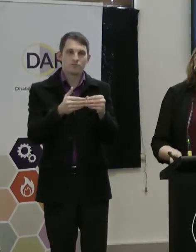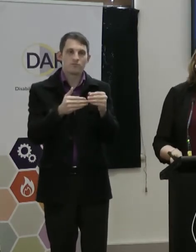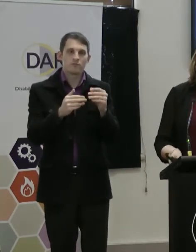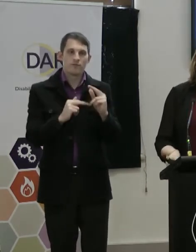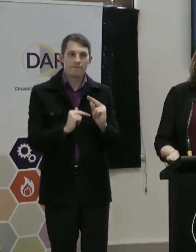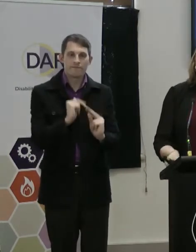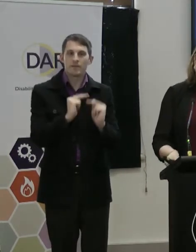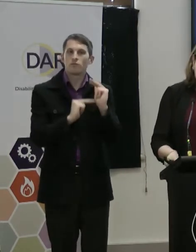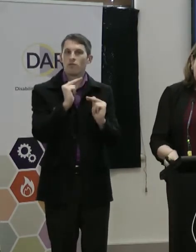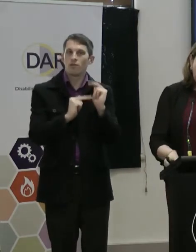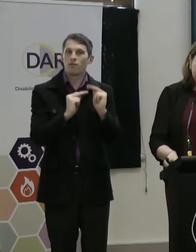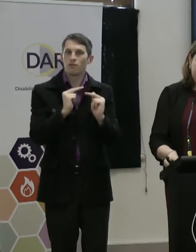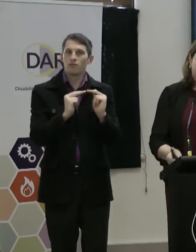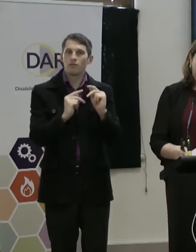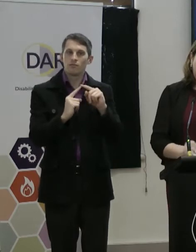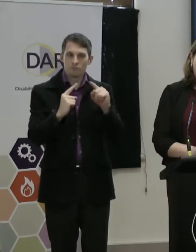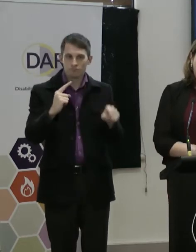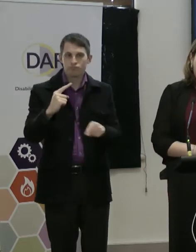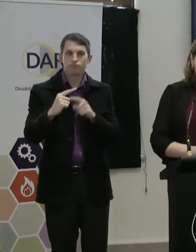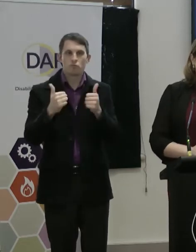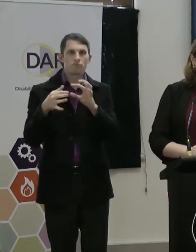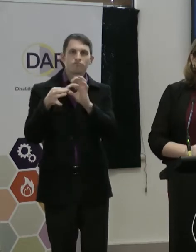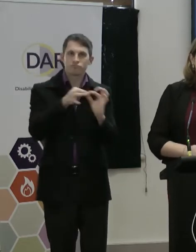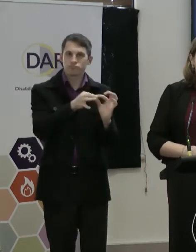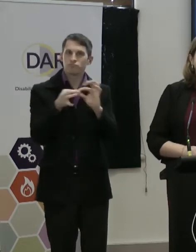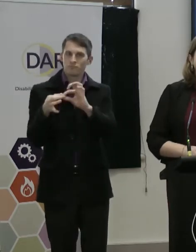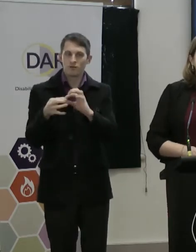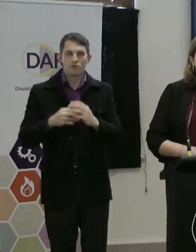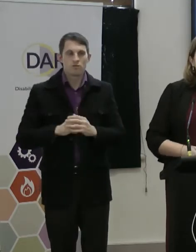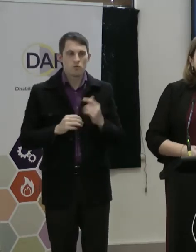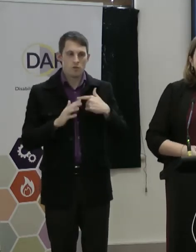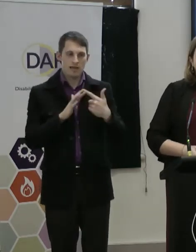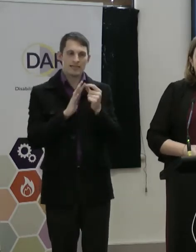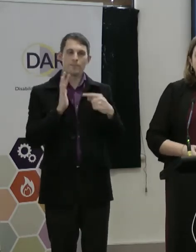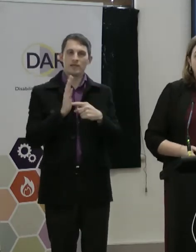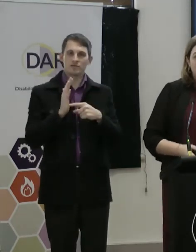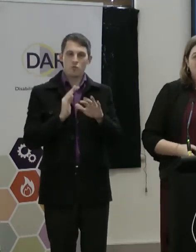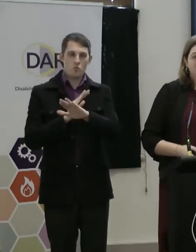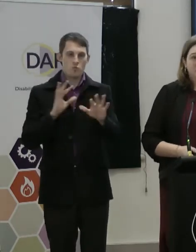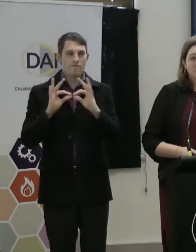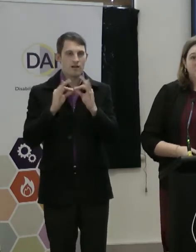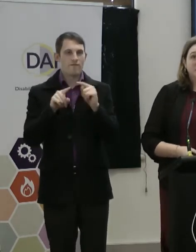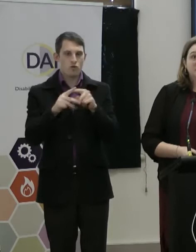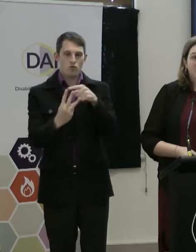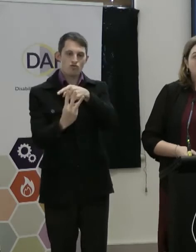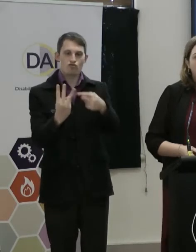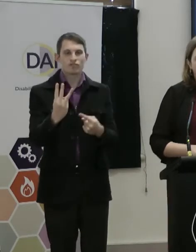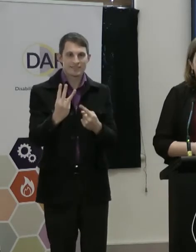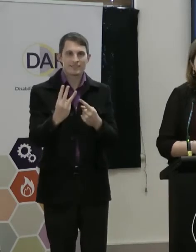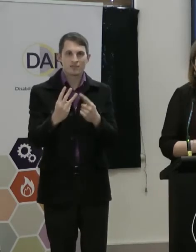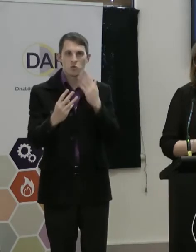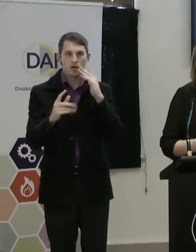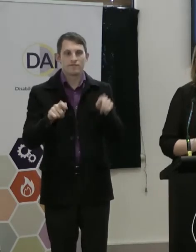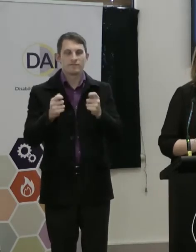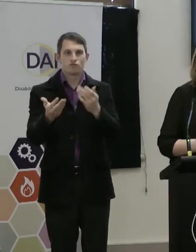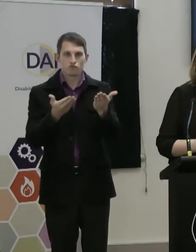again. So they work together. We expect the providers are working in all of these domains when they're delivering their services and when they're working